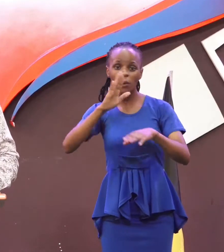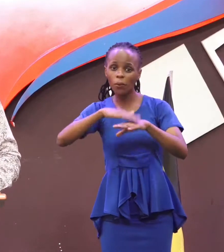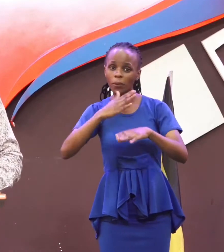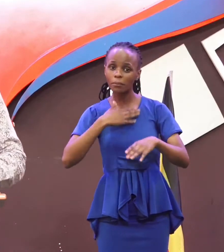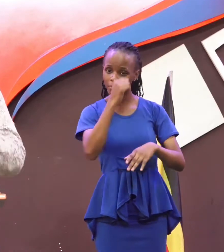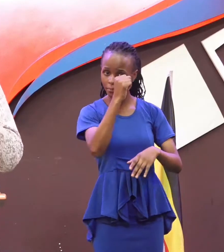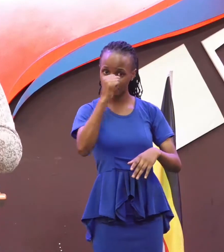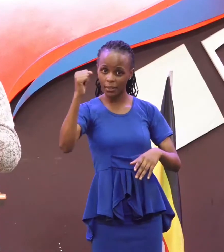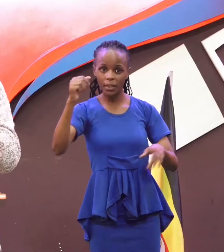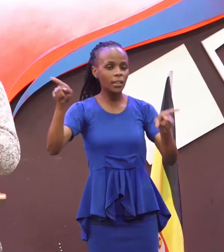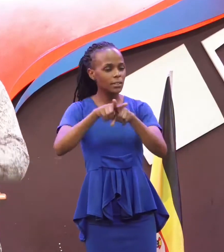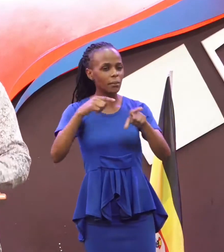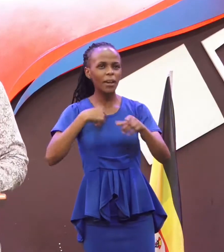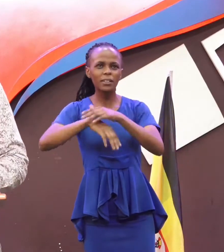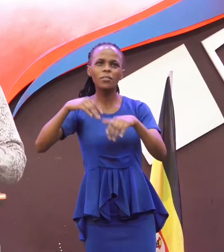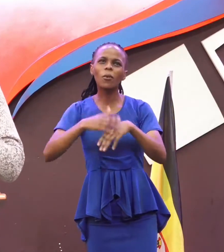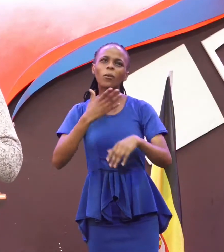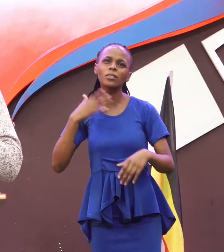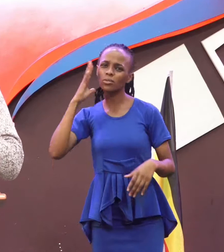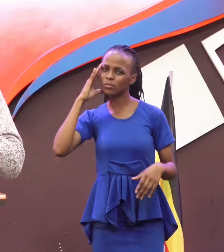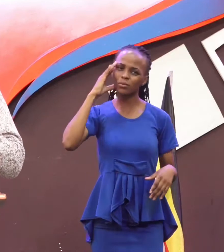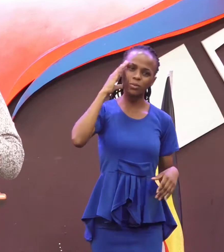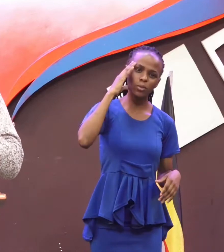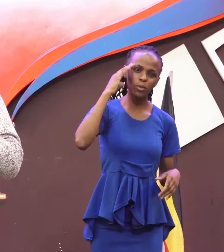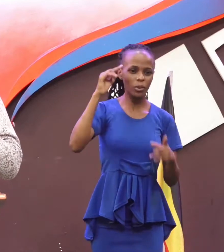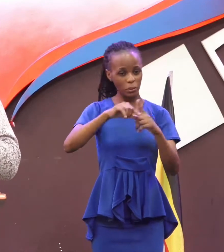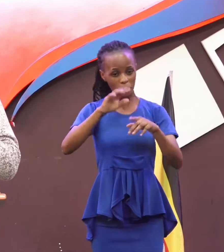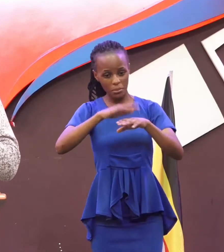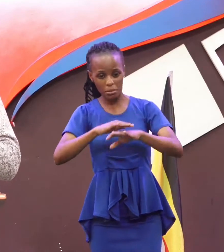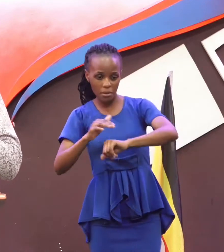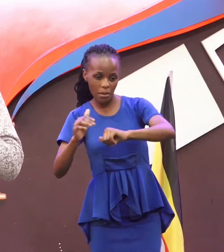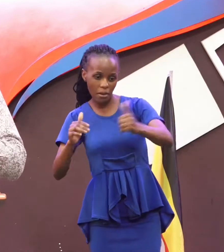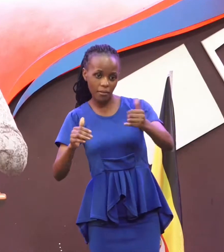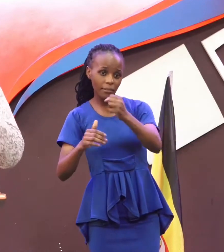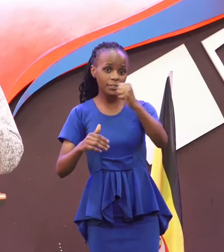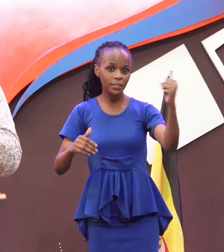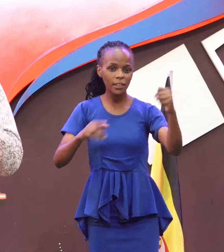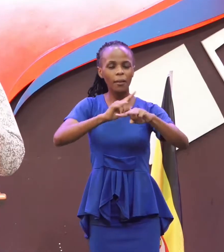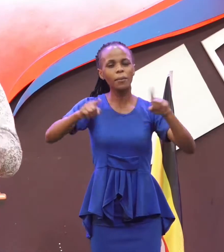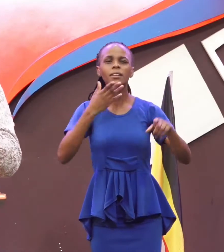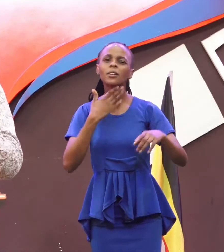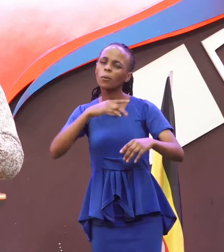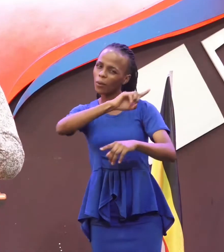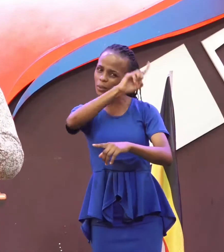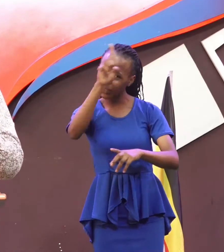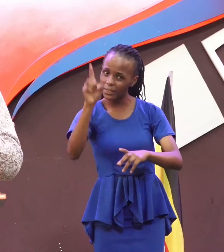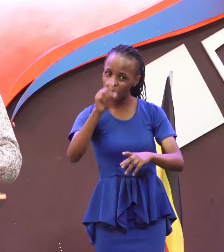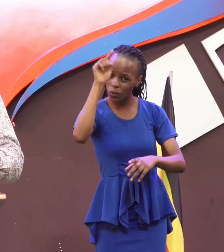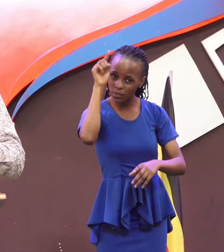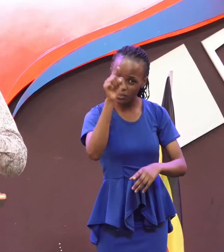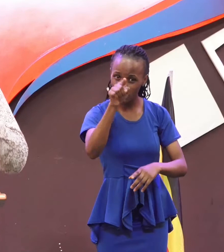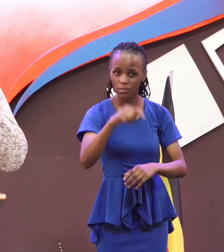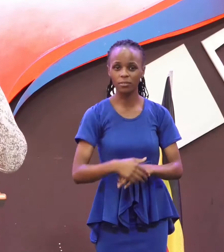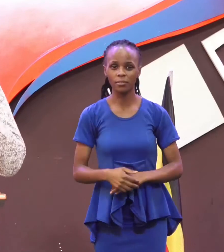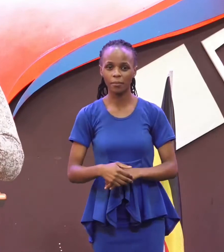on my side. Ade sagala kusindikiriza. And I don't want to push you. Kubera ku side yeri. To be on the other side. Nenjagala kubuza ekibuzo. But the question